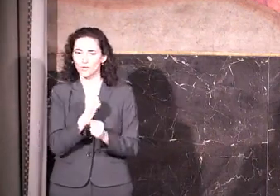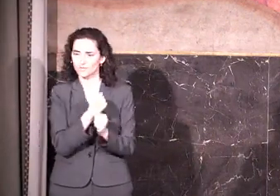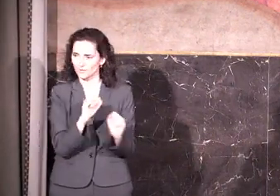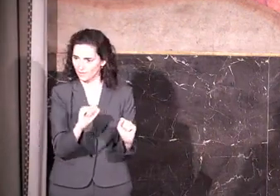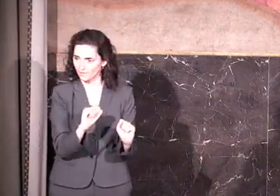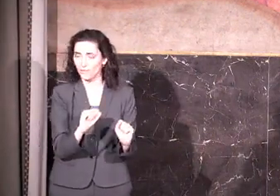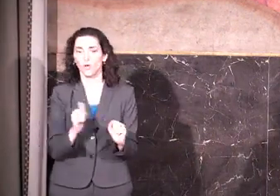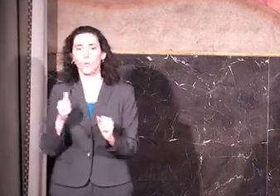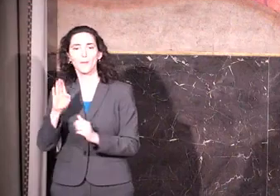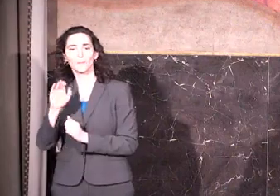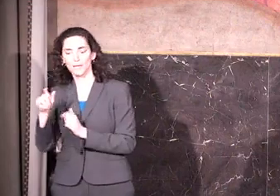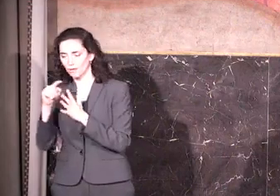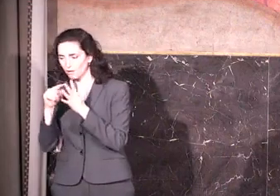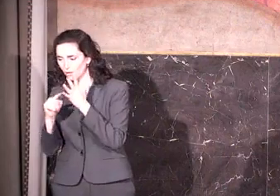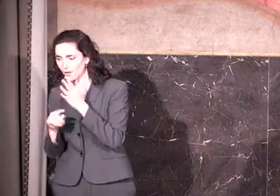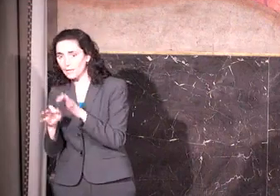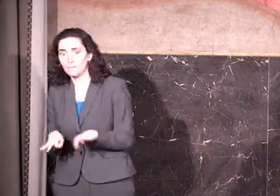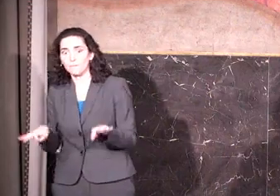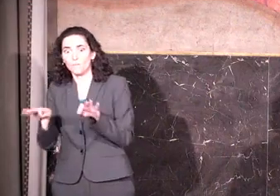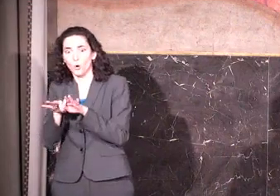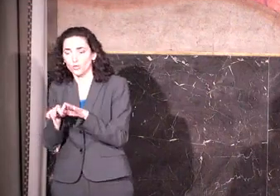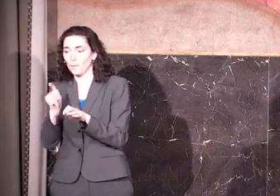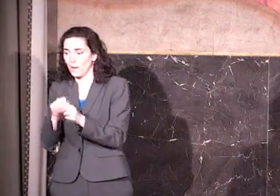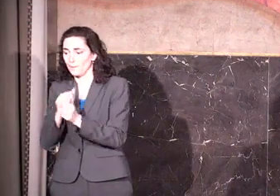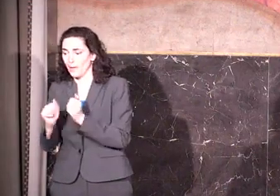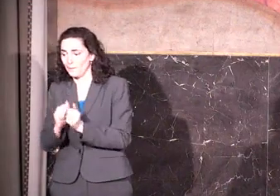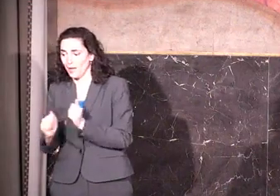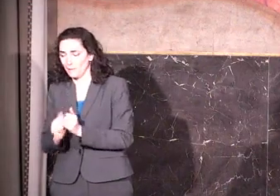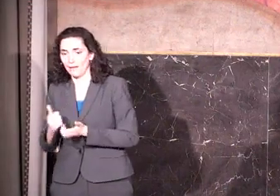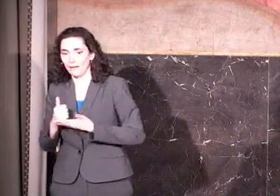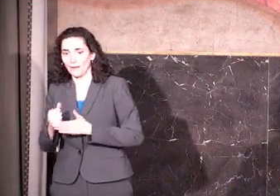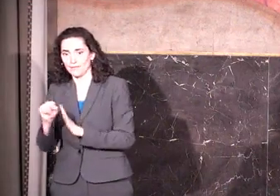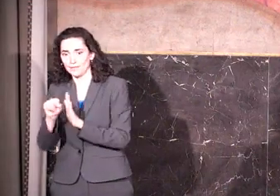essential to keeping our state operating, and that is important.